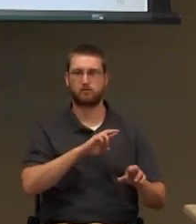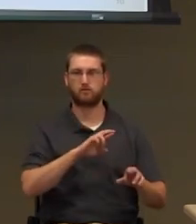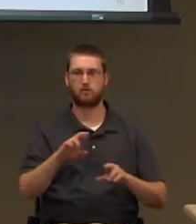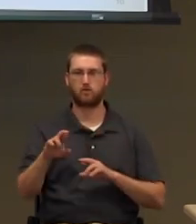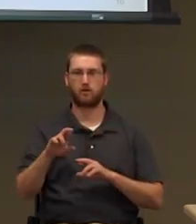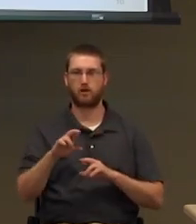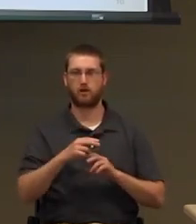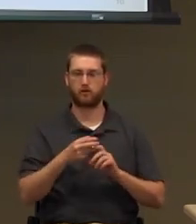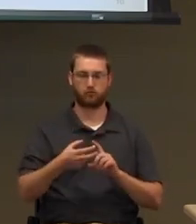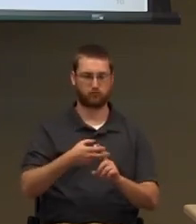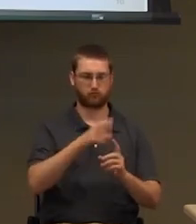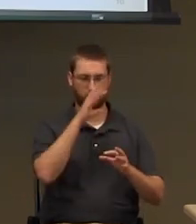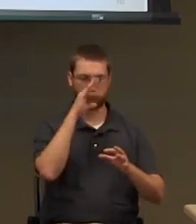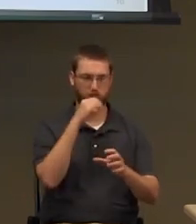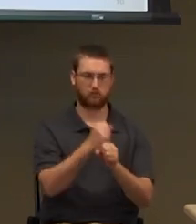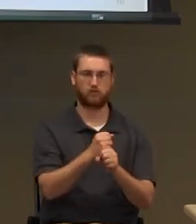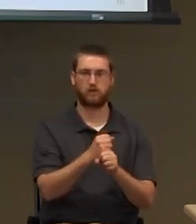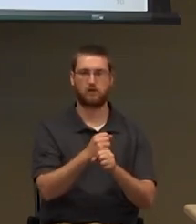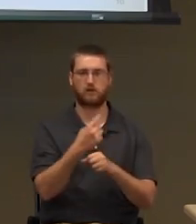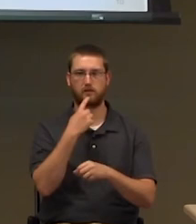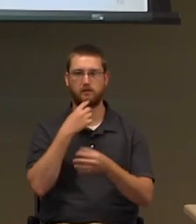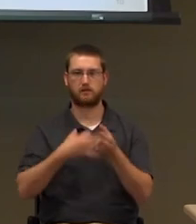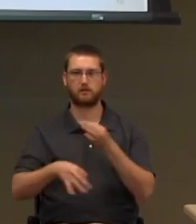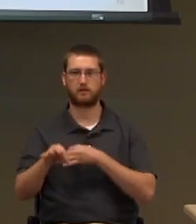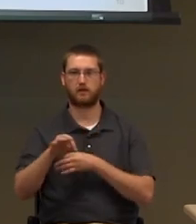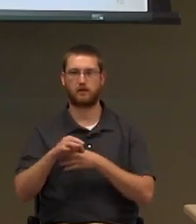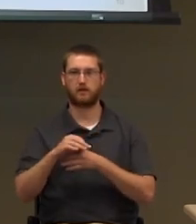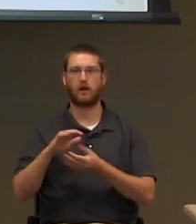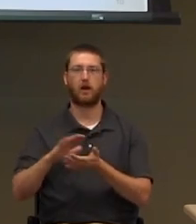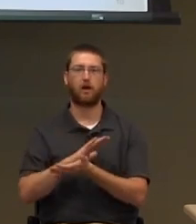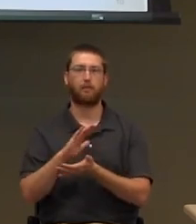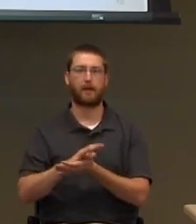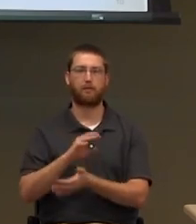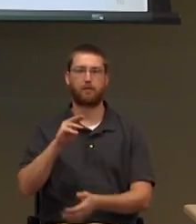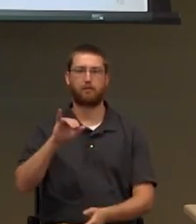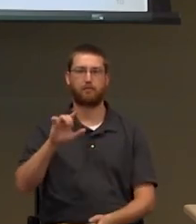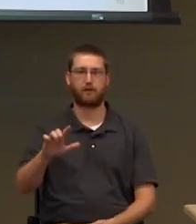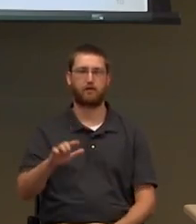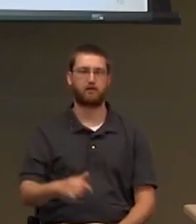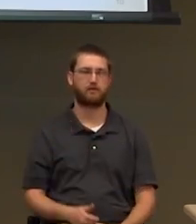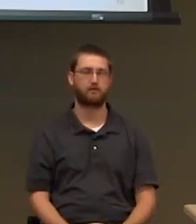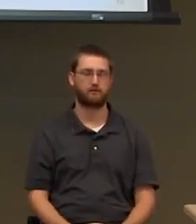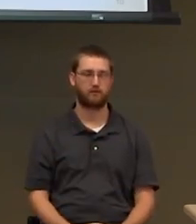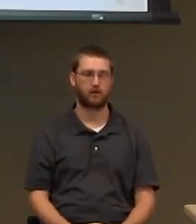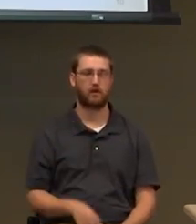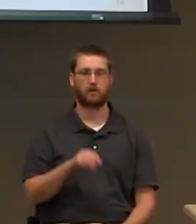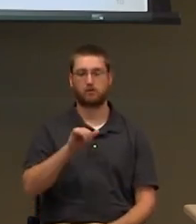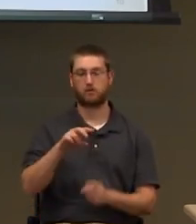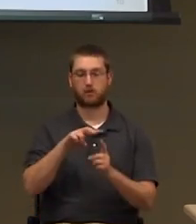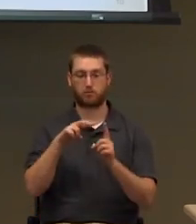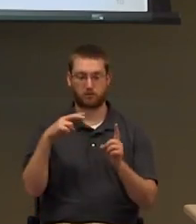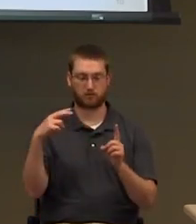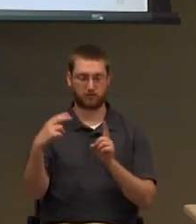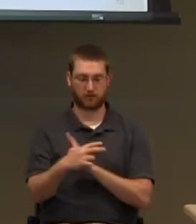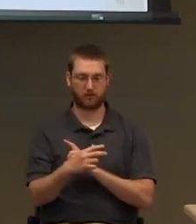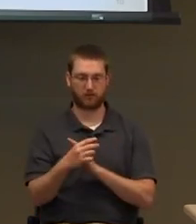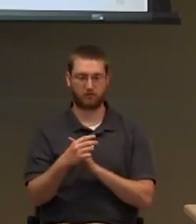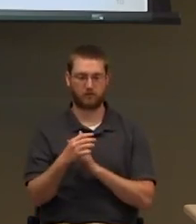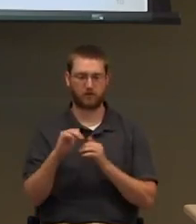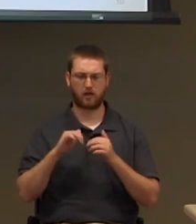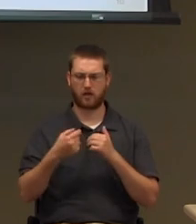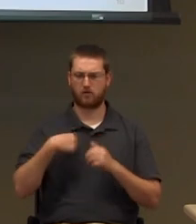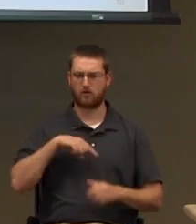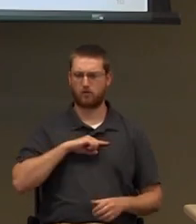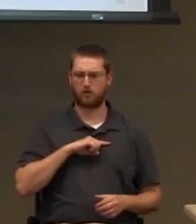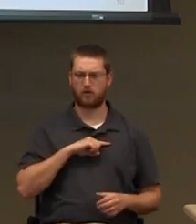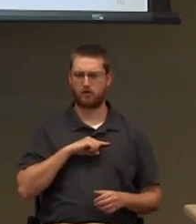than, let's say, a public paper mill. So from that perspective is how are we,